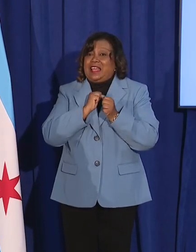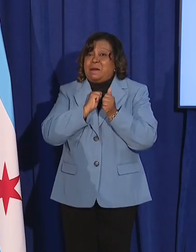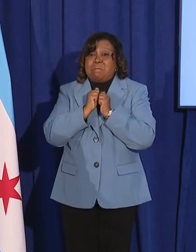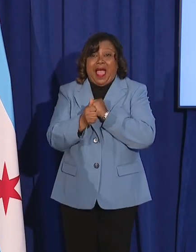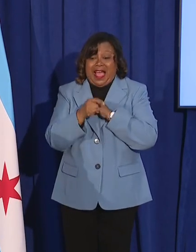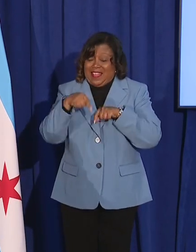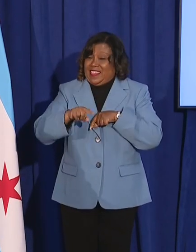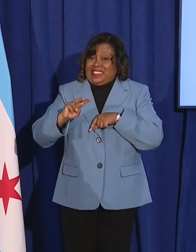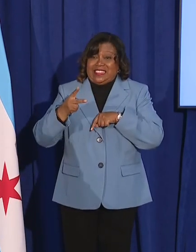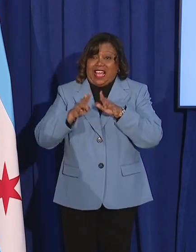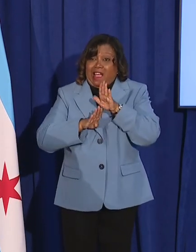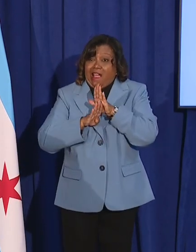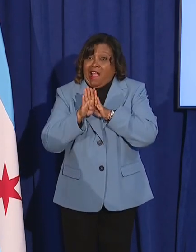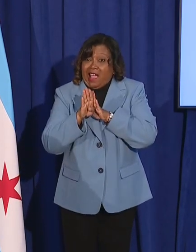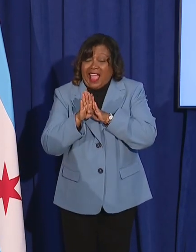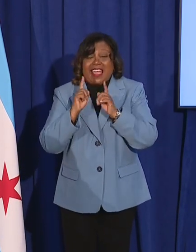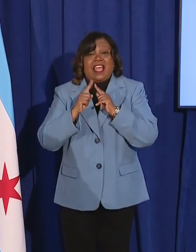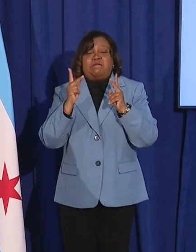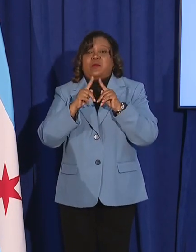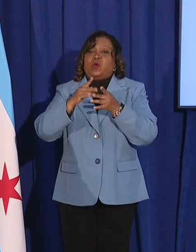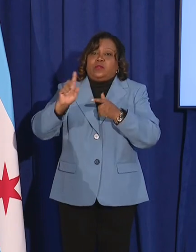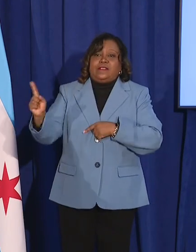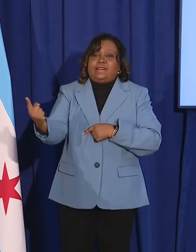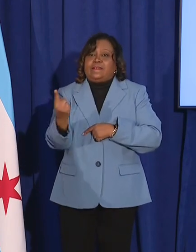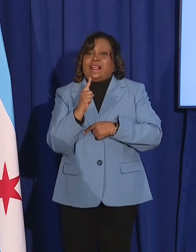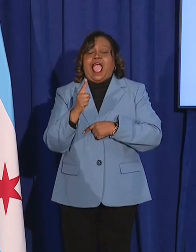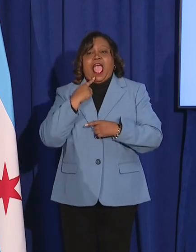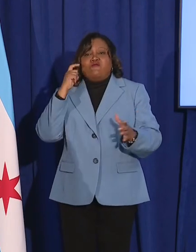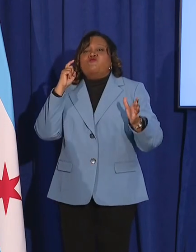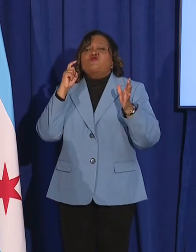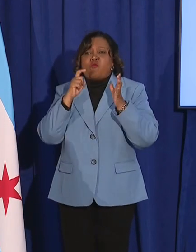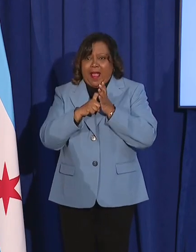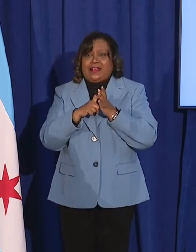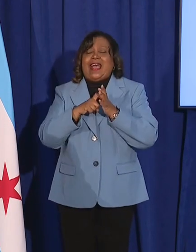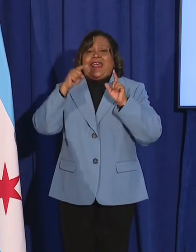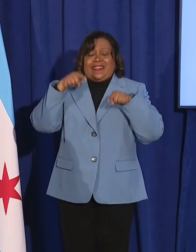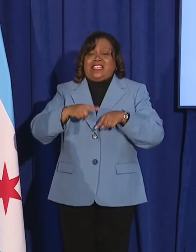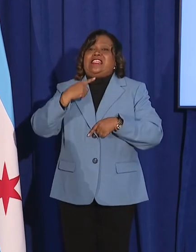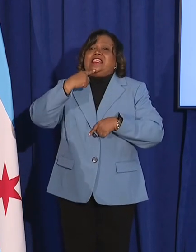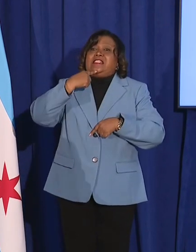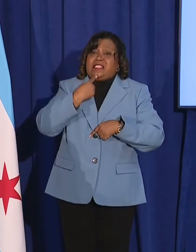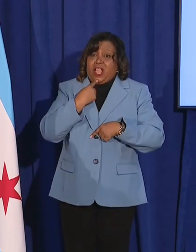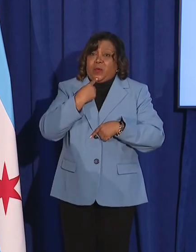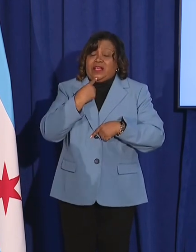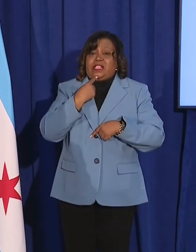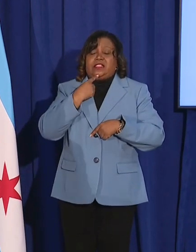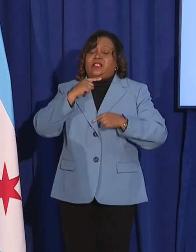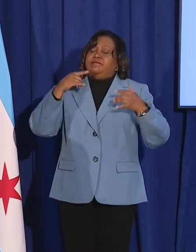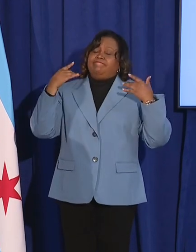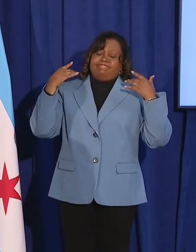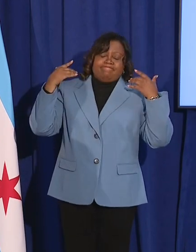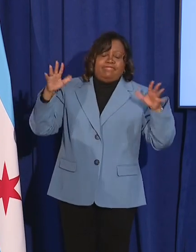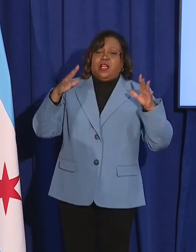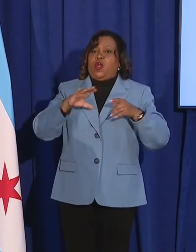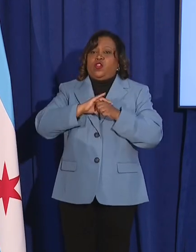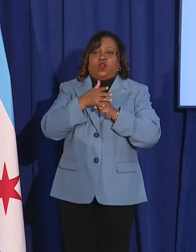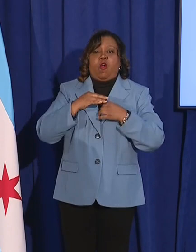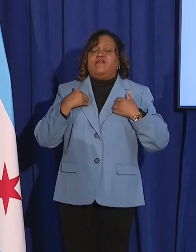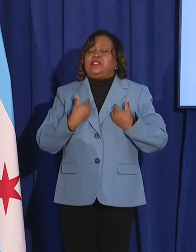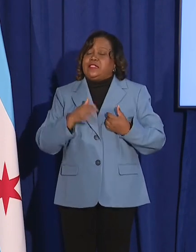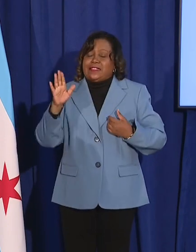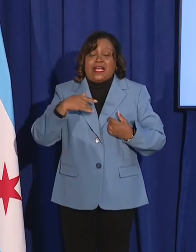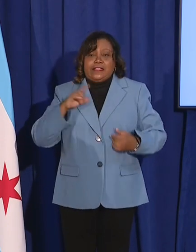past this second wave unless people step up and recognize this is serious, shake off the COVID